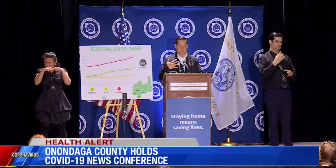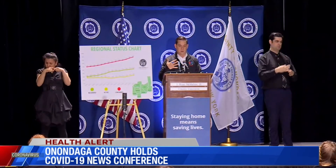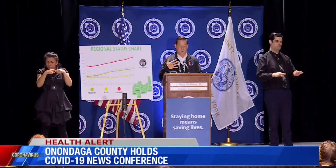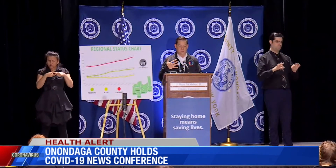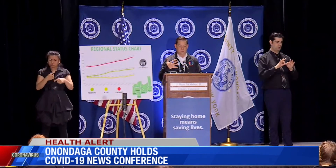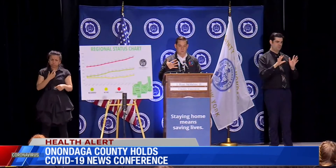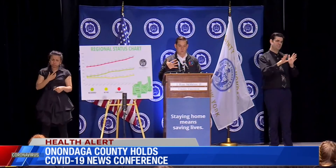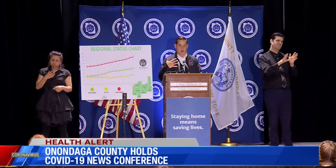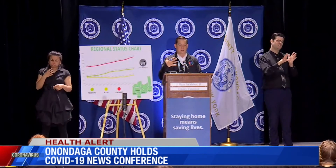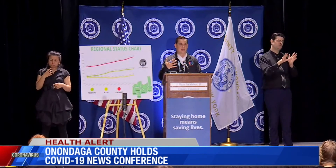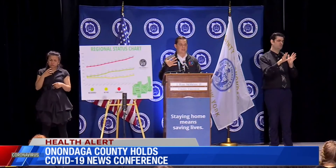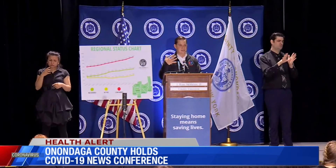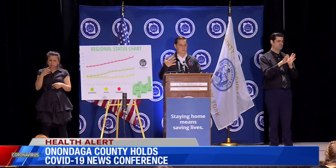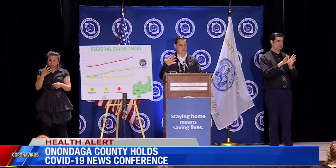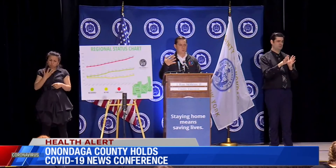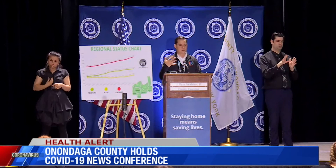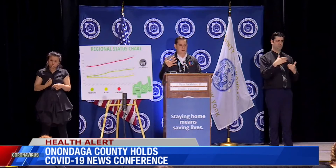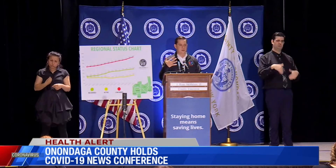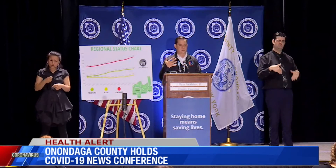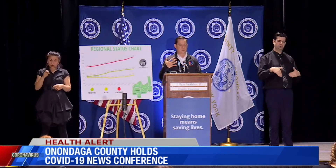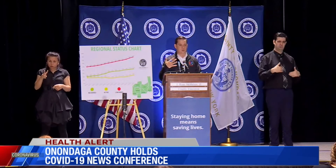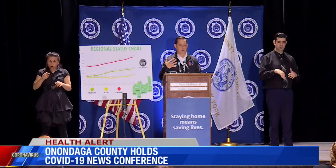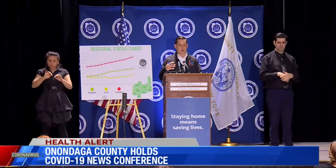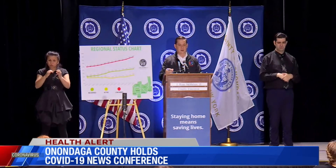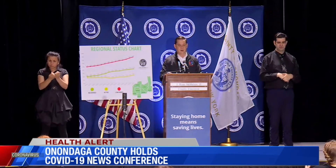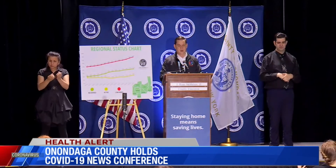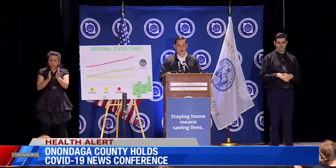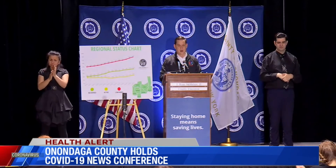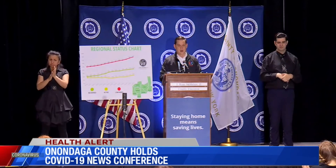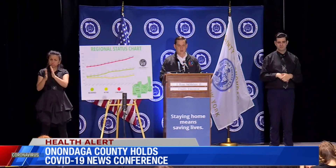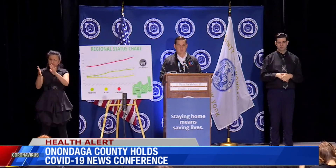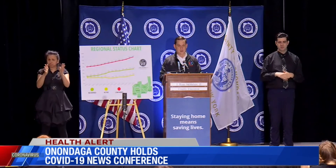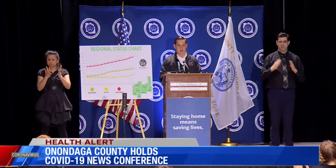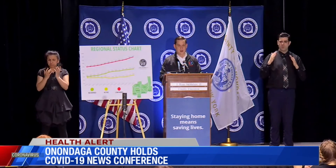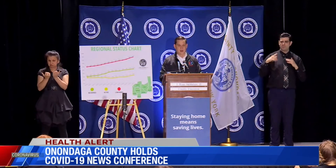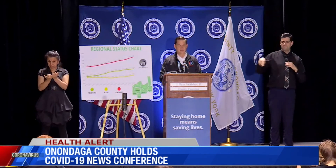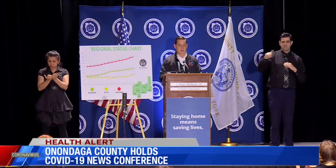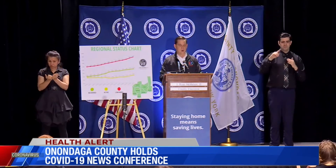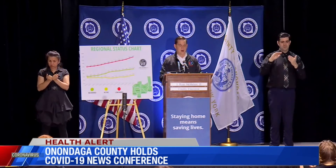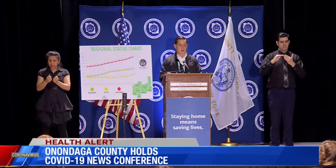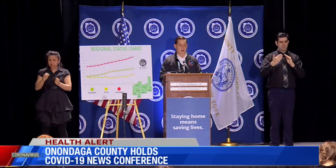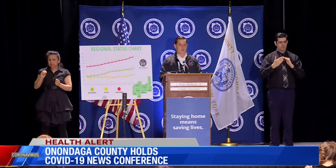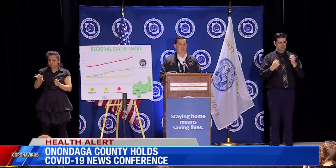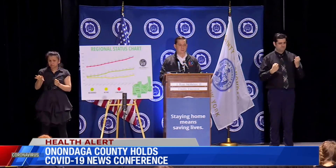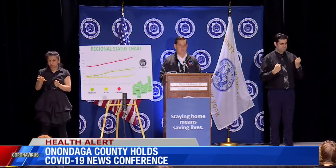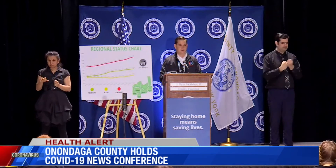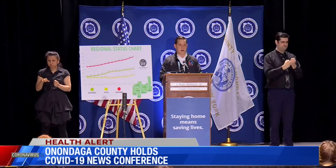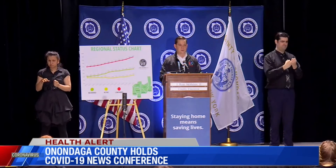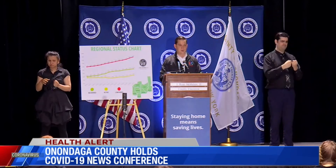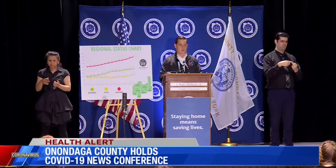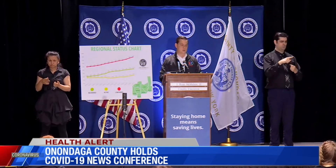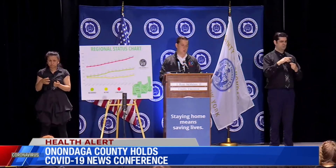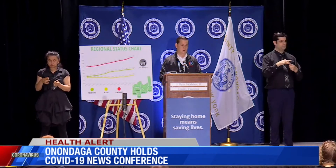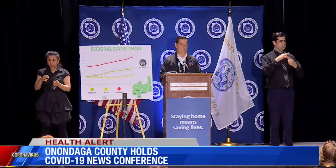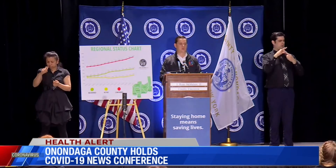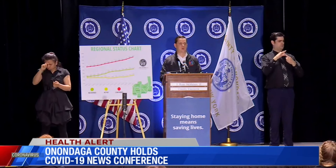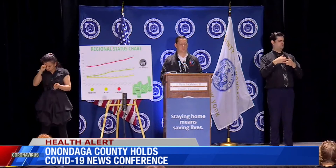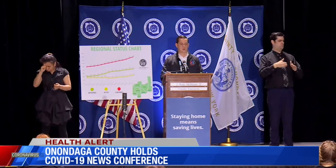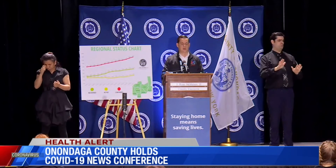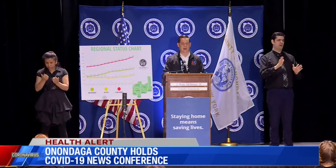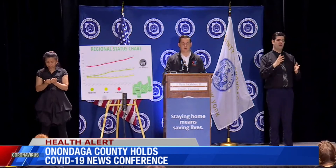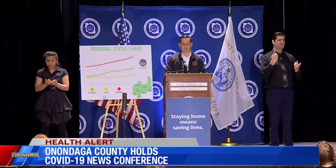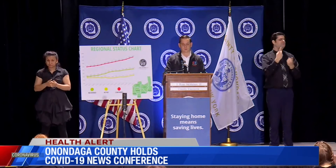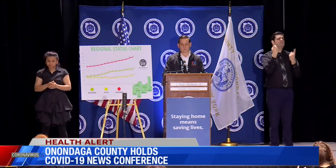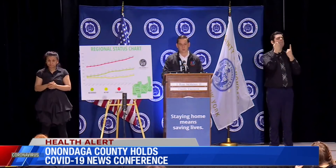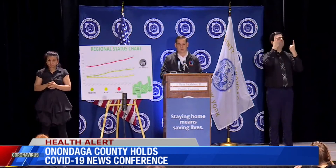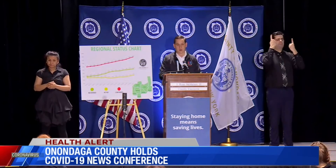to be able to recognize them some way, in a special way, as they go on to the next chapter in their lives, whether it's the workforce, whether it's